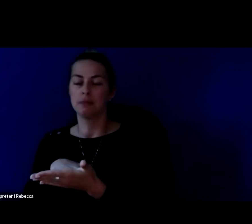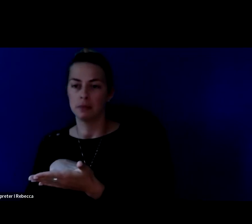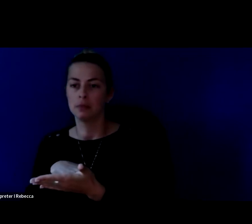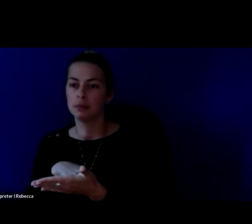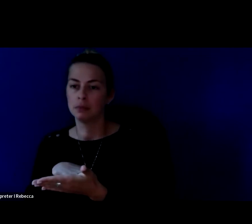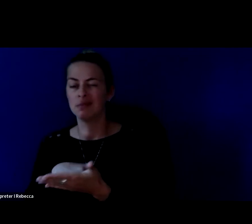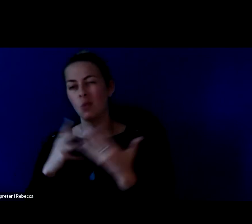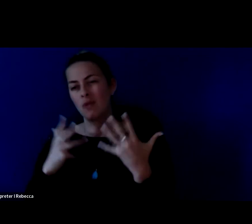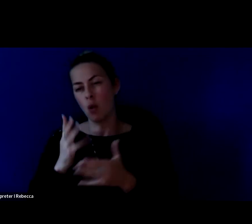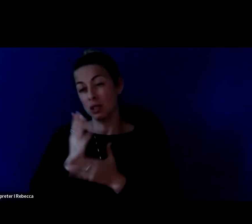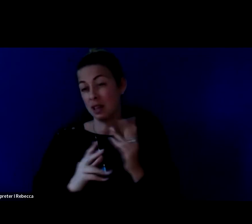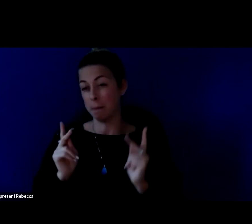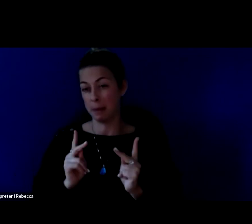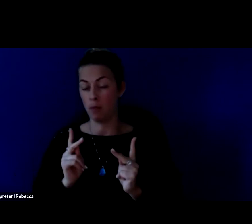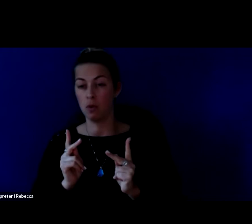some folks see that